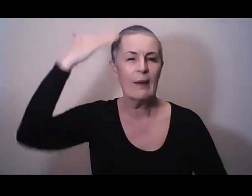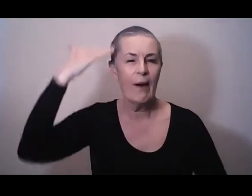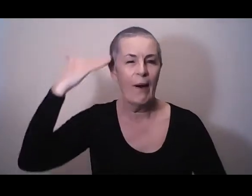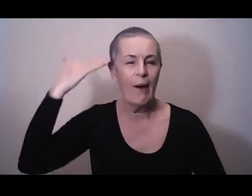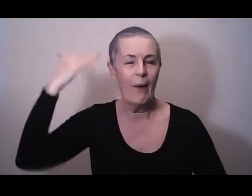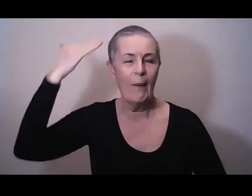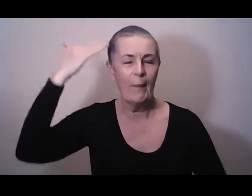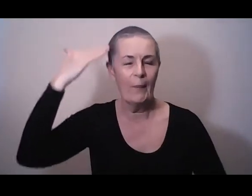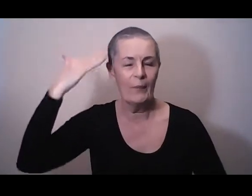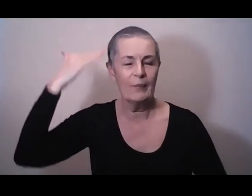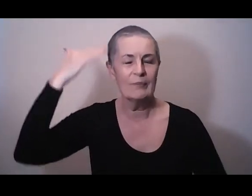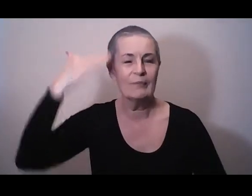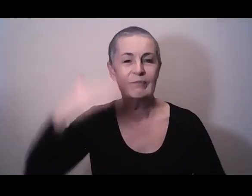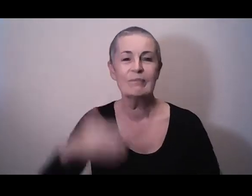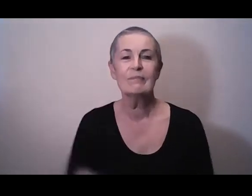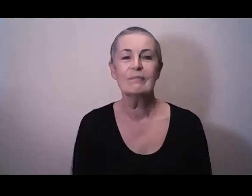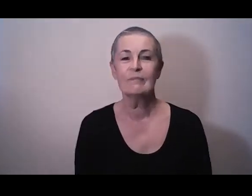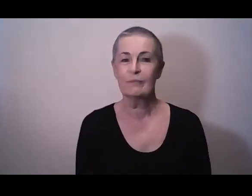And we'll stop now.